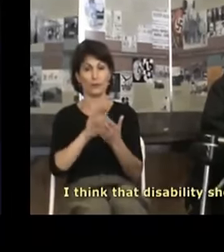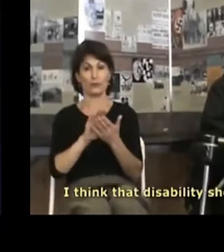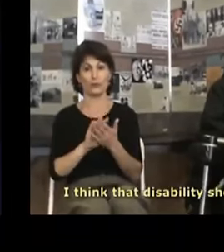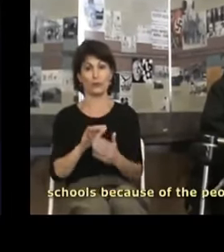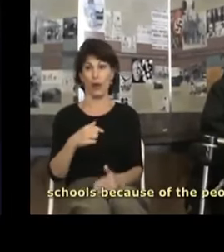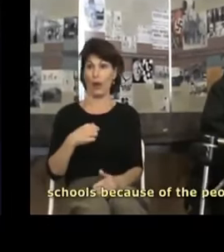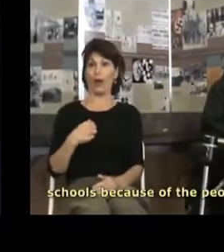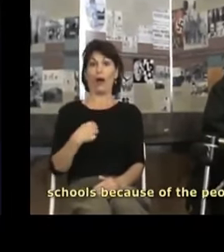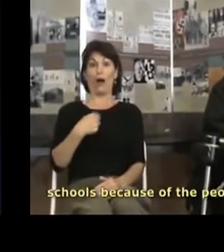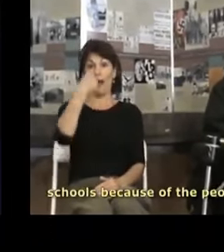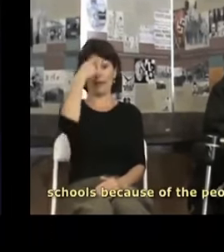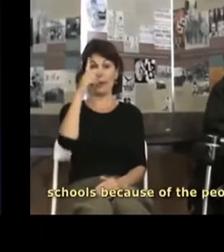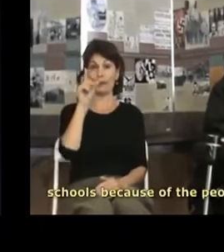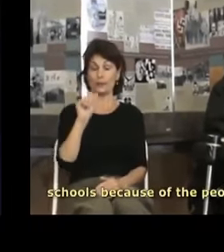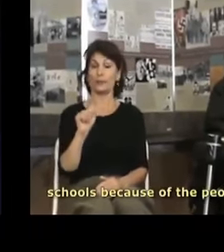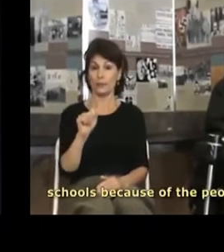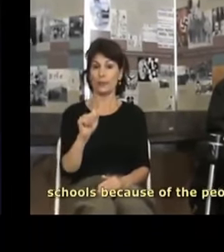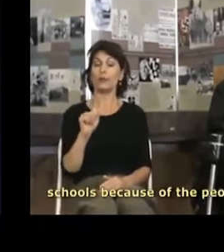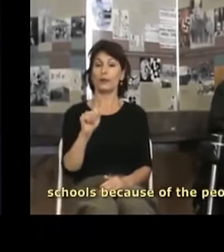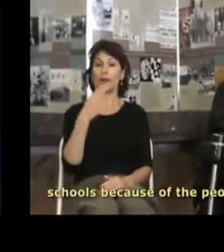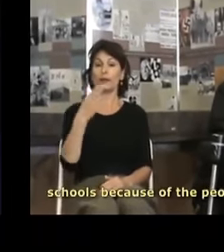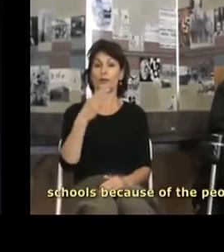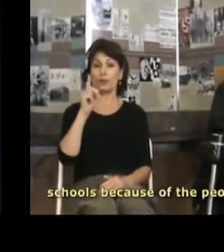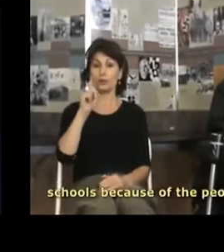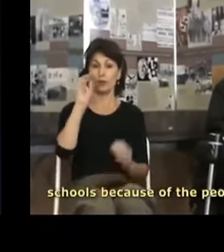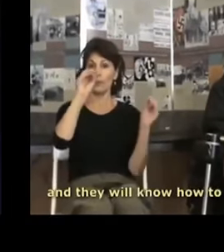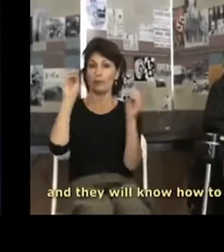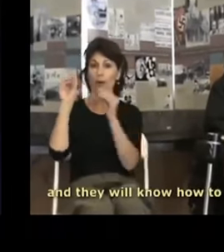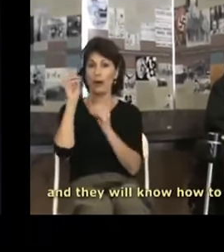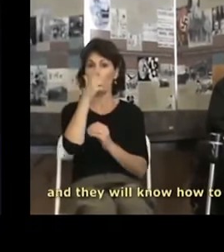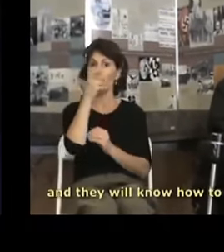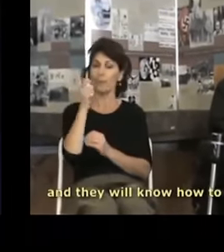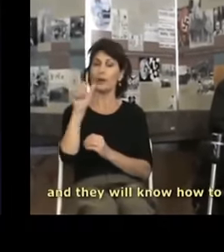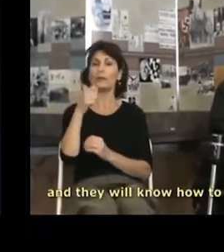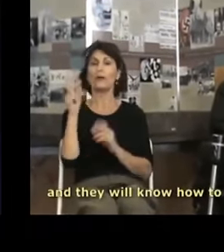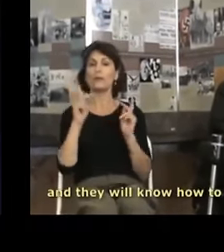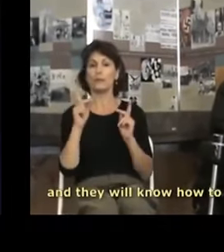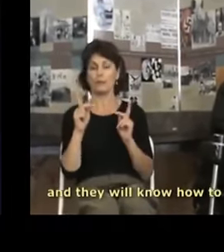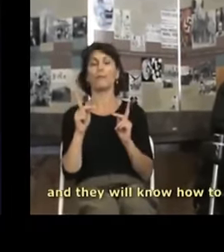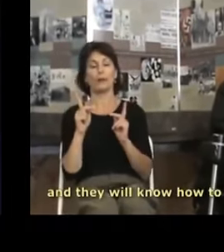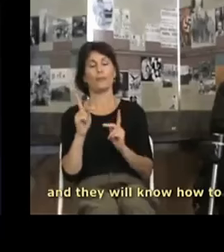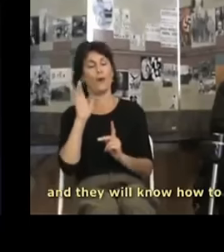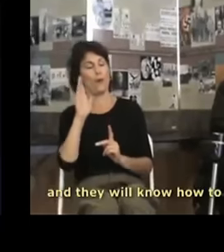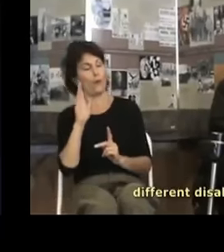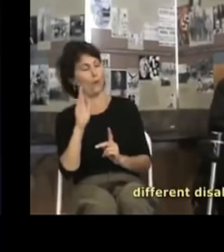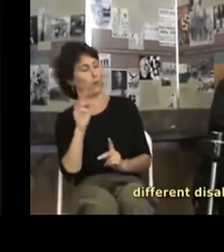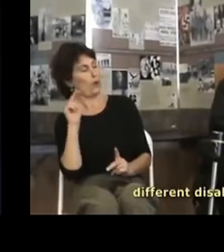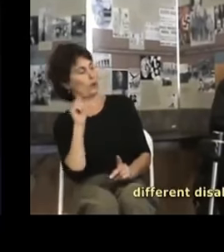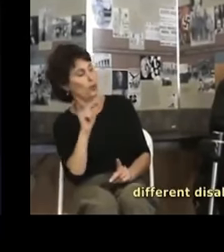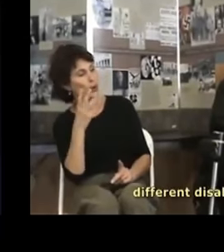disabilities should be taught in school because other people about disabilities and they will really know how to handle